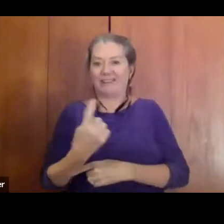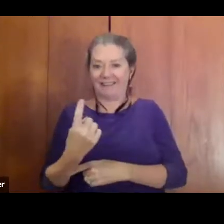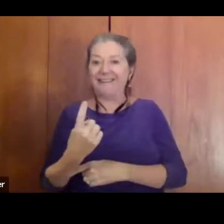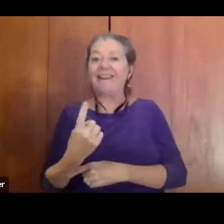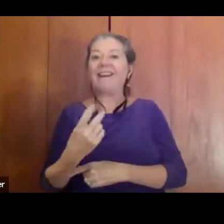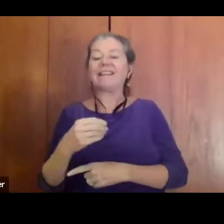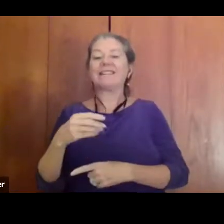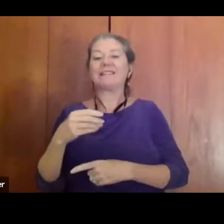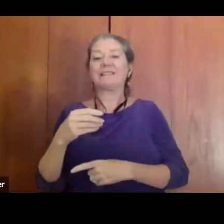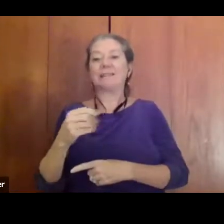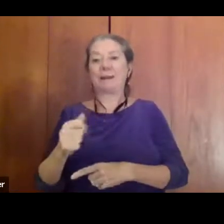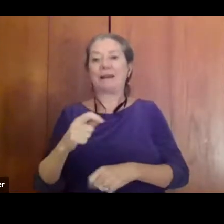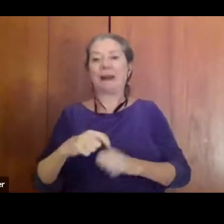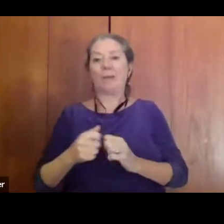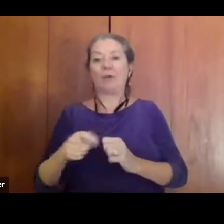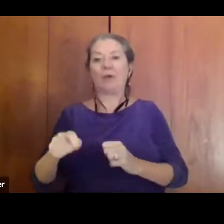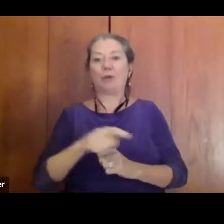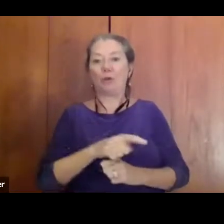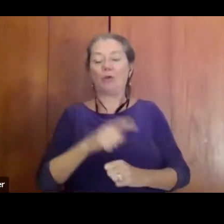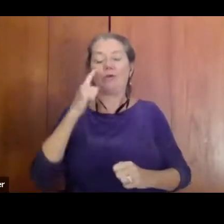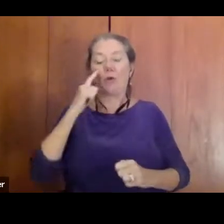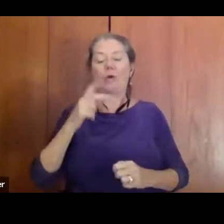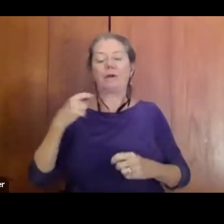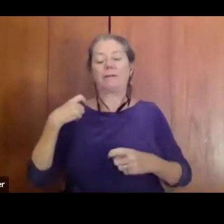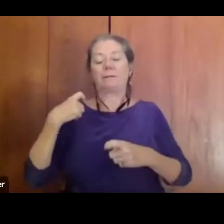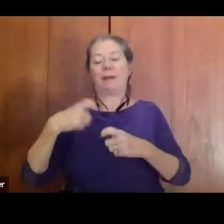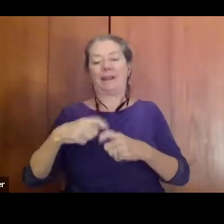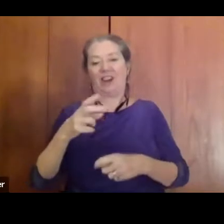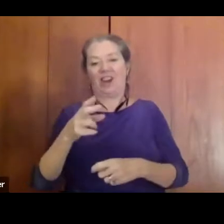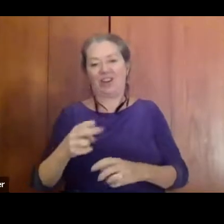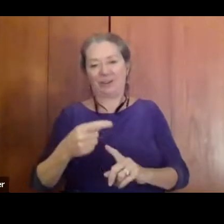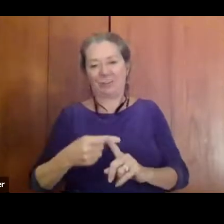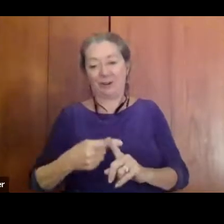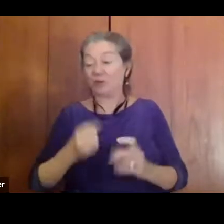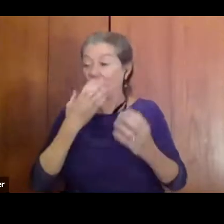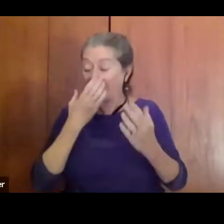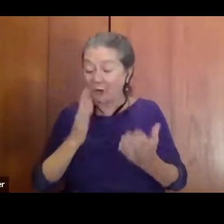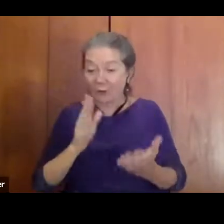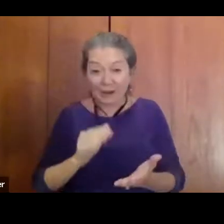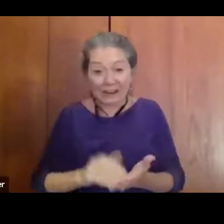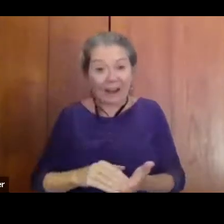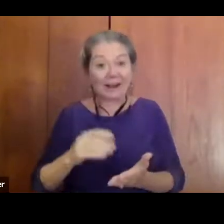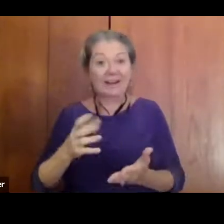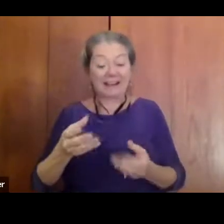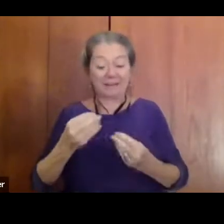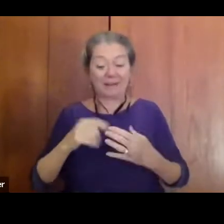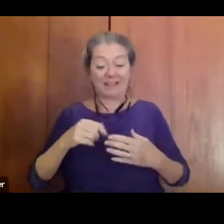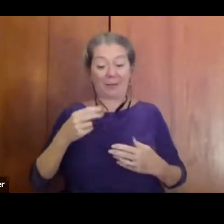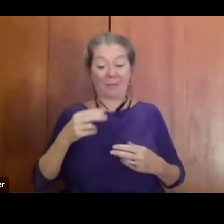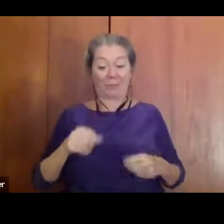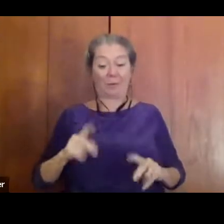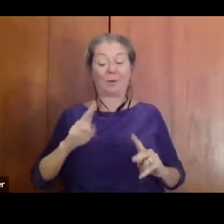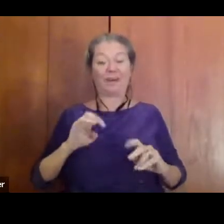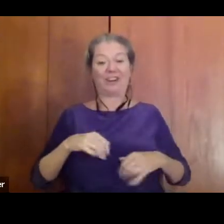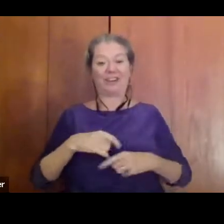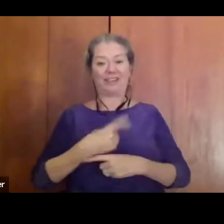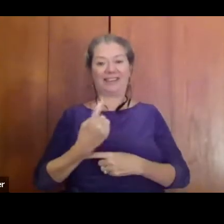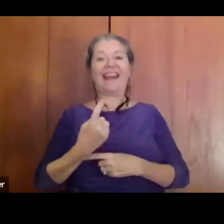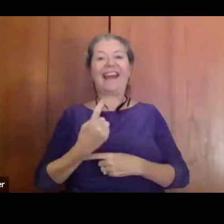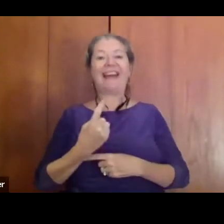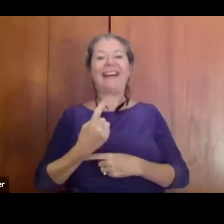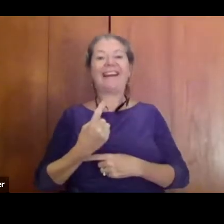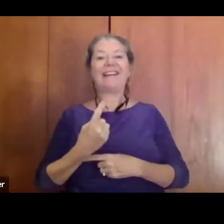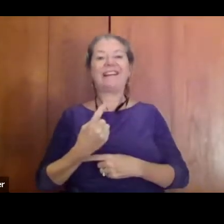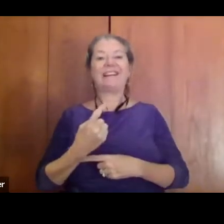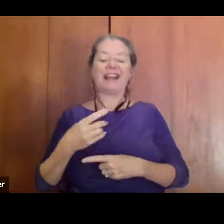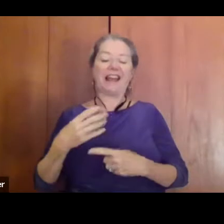Heritage Month. So thank you again for allowing me the opportunity to be here today and to say, spend just a few minutes and say a